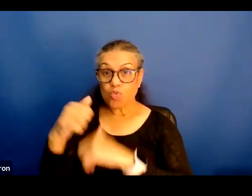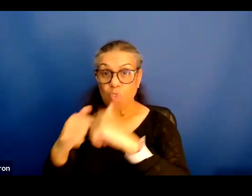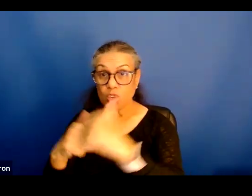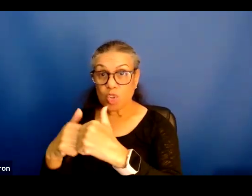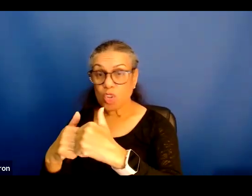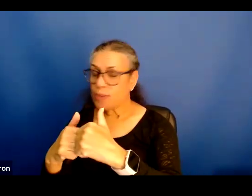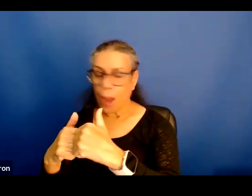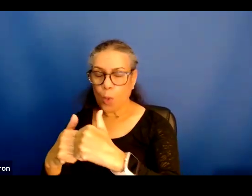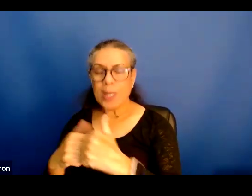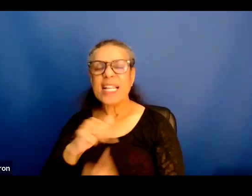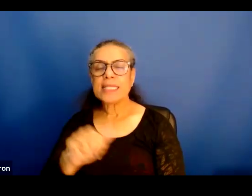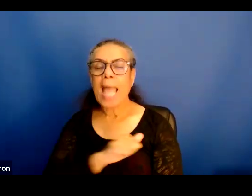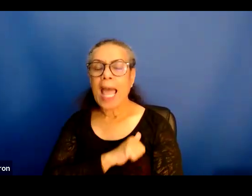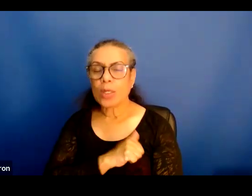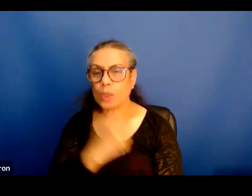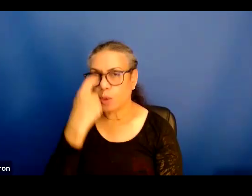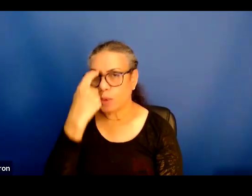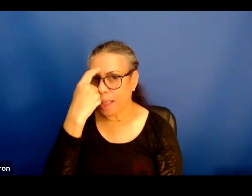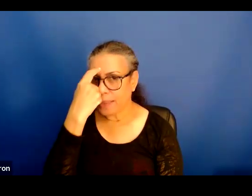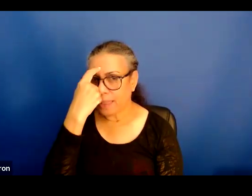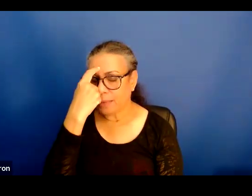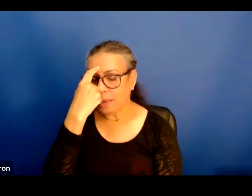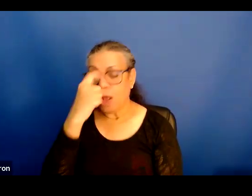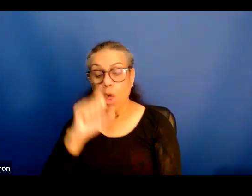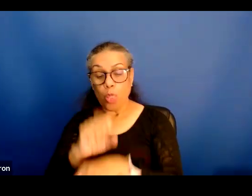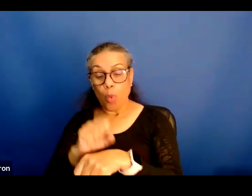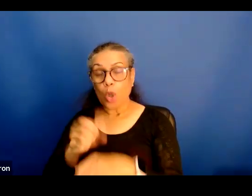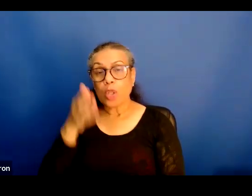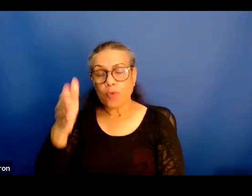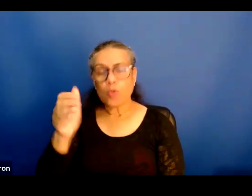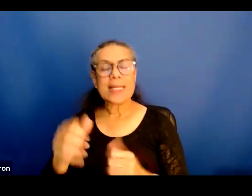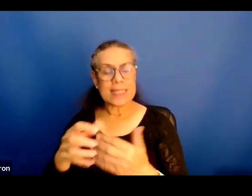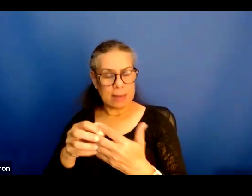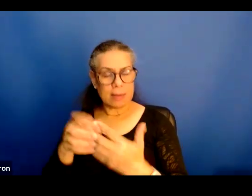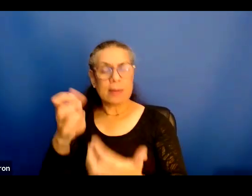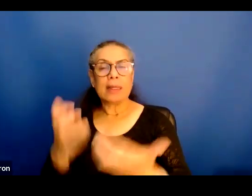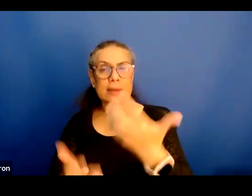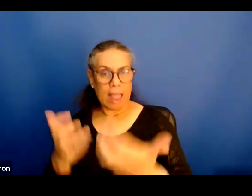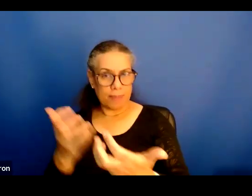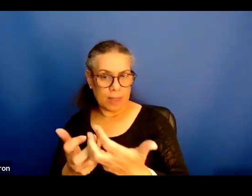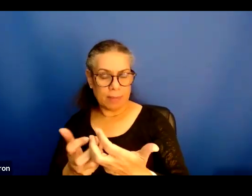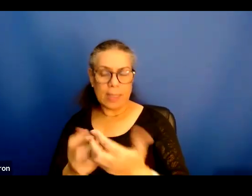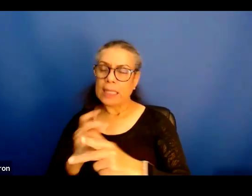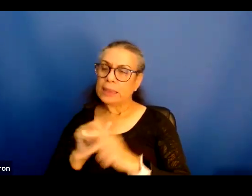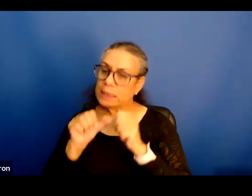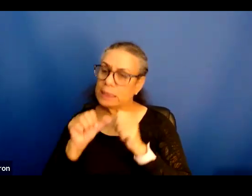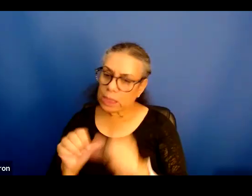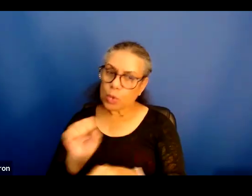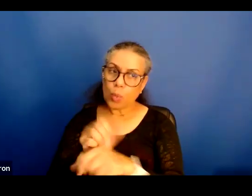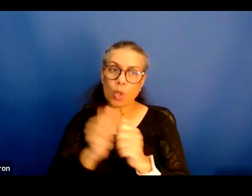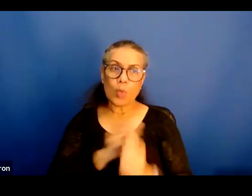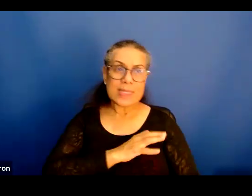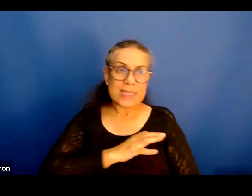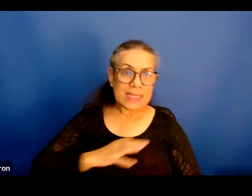is a mindset and a way of being. The work ahead is adaptive work, continuing to collaborate deeply with staff and